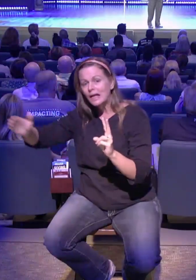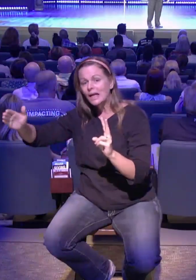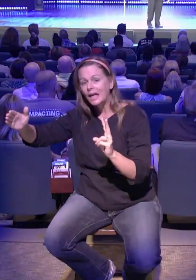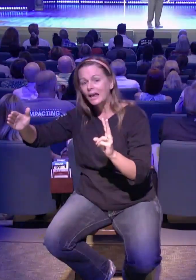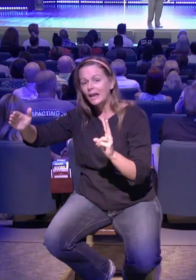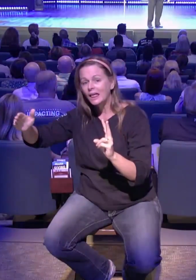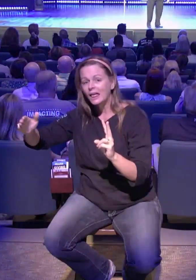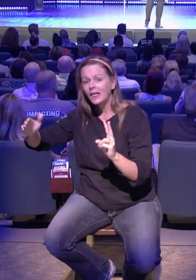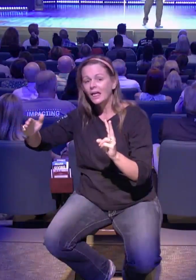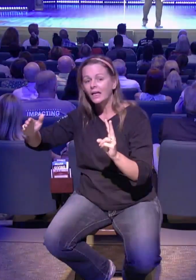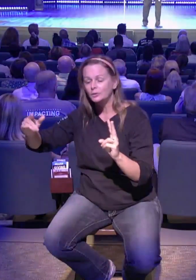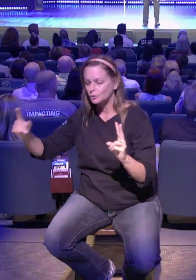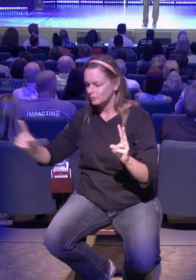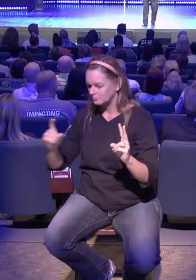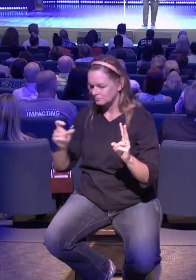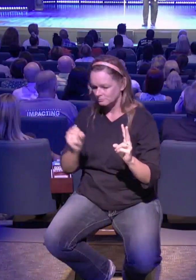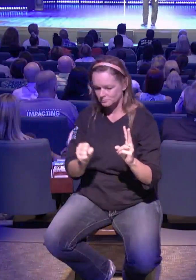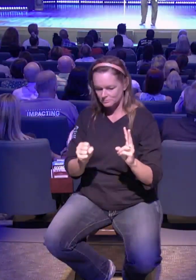just ascended.